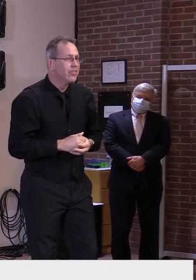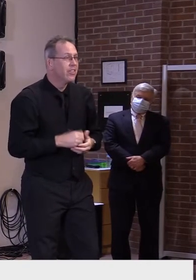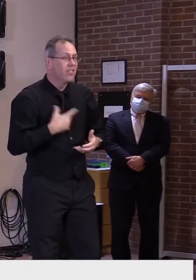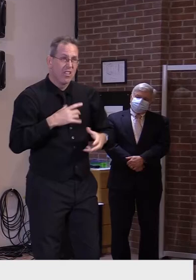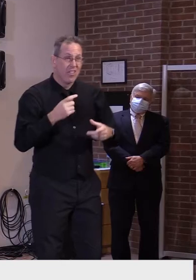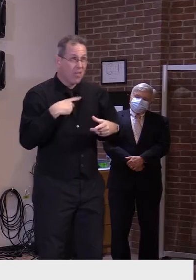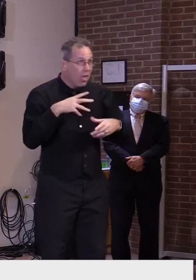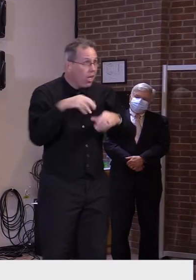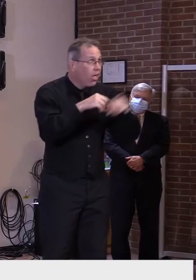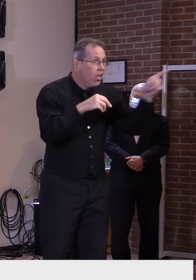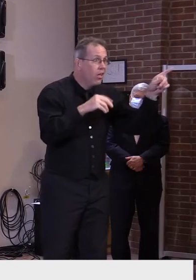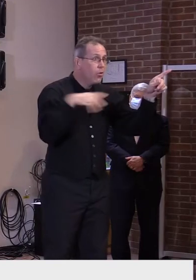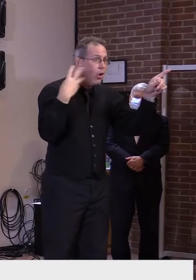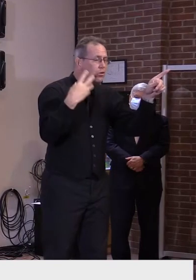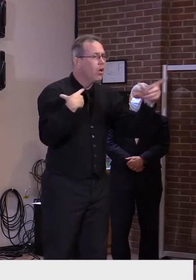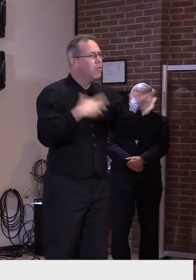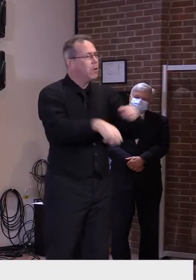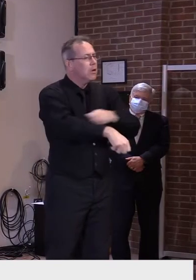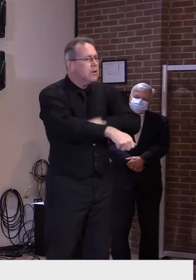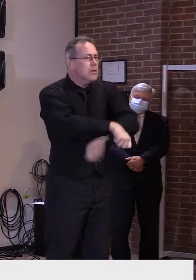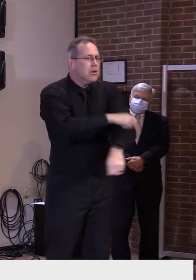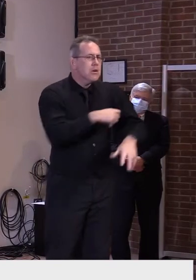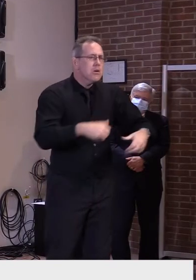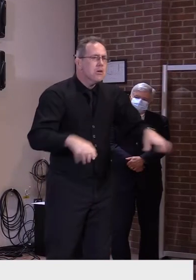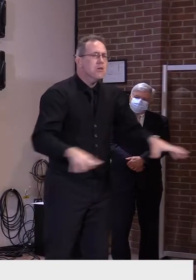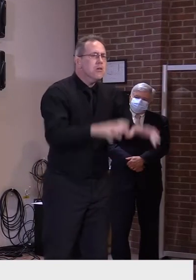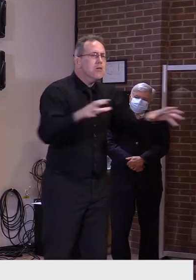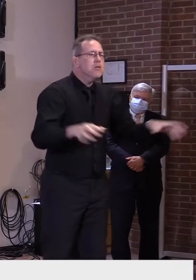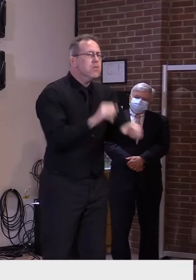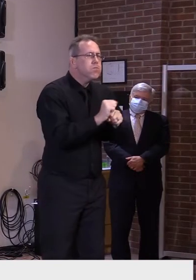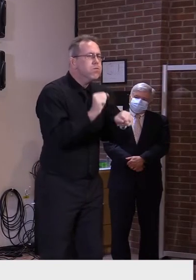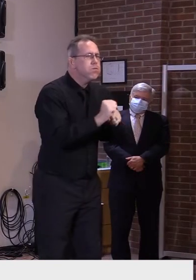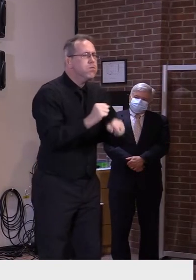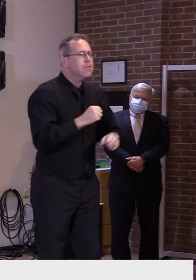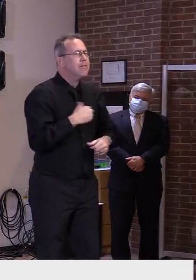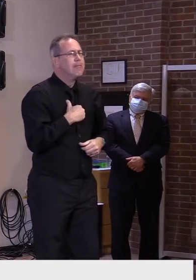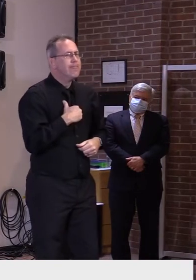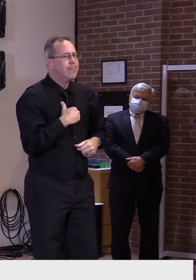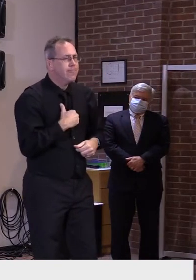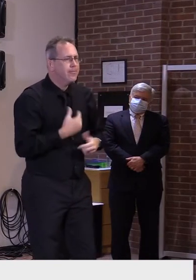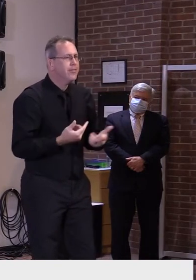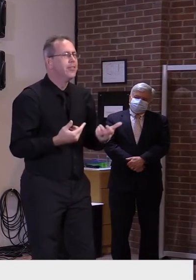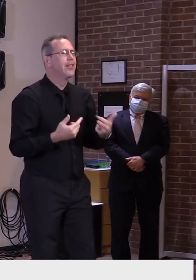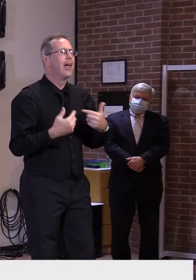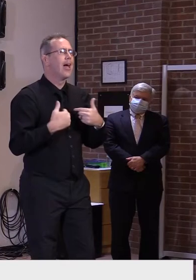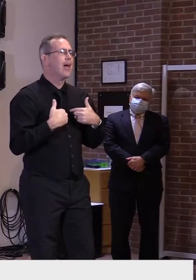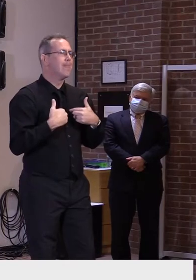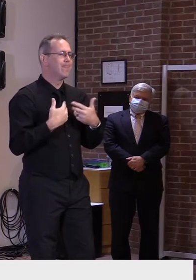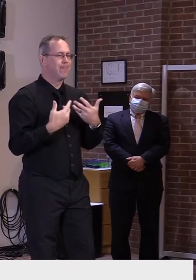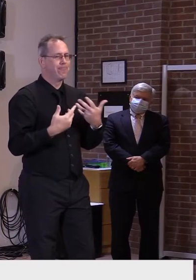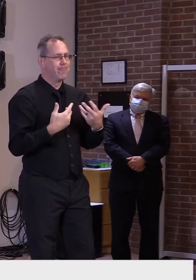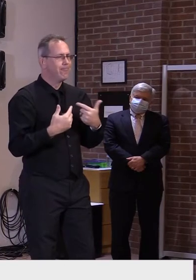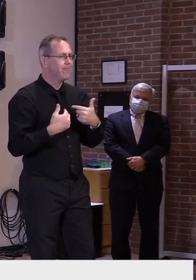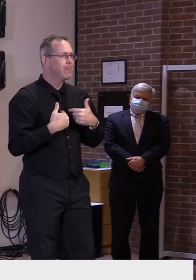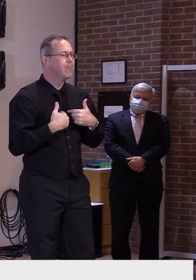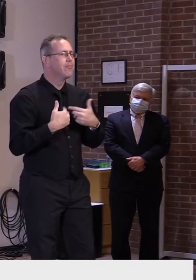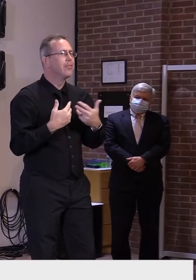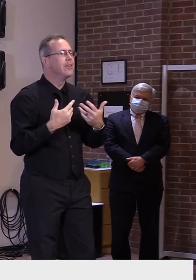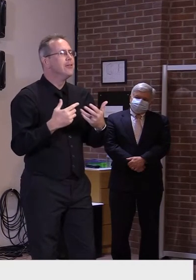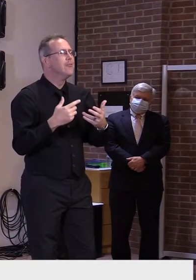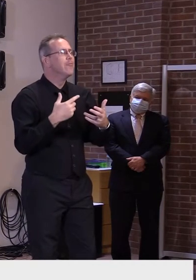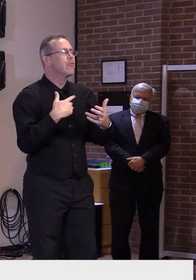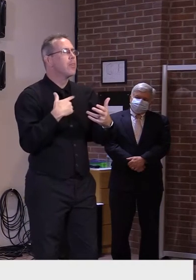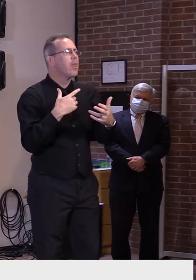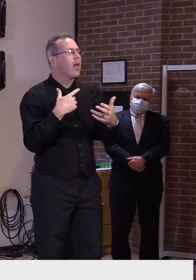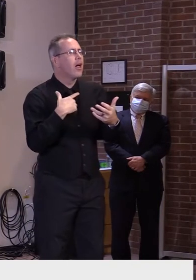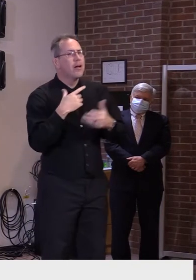that, regardless of, this isn't partisan, a moderate centrist in Washington is amongst the